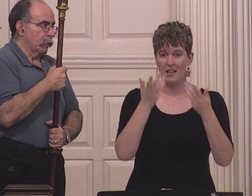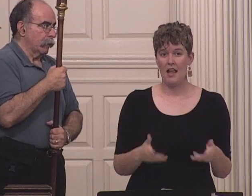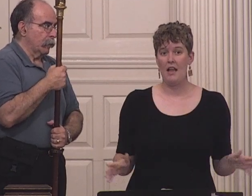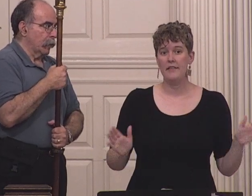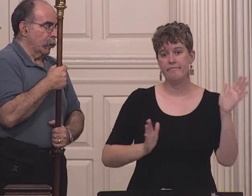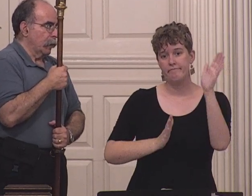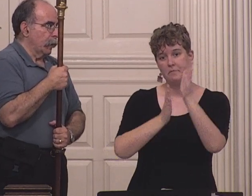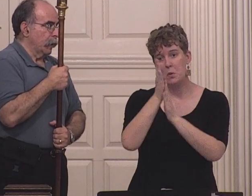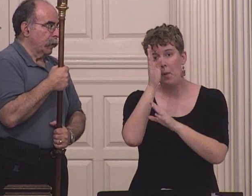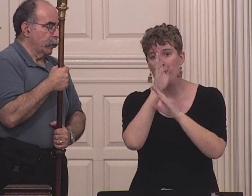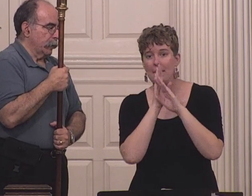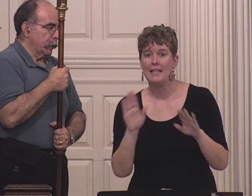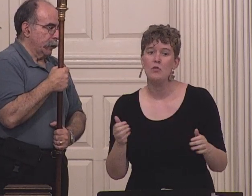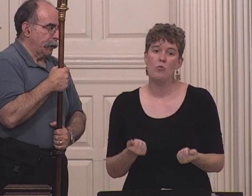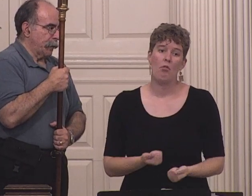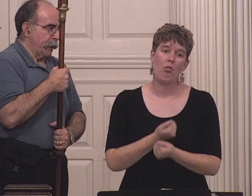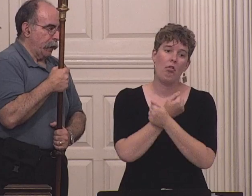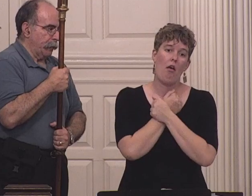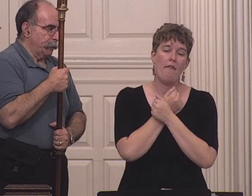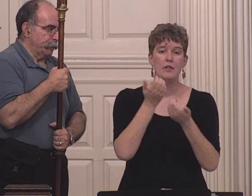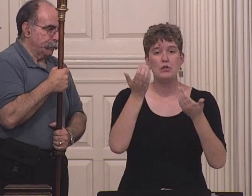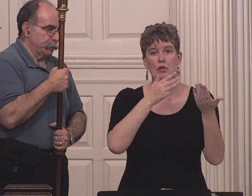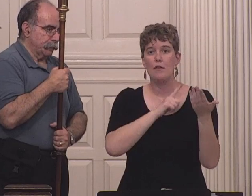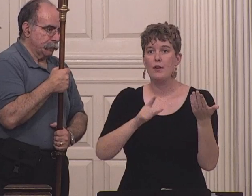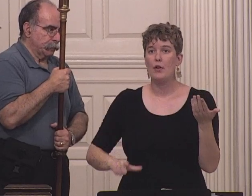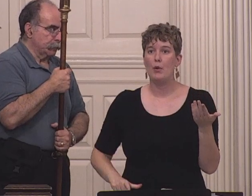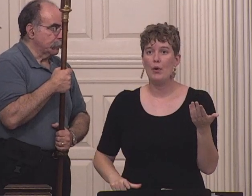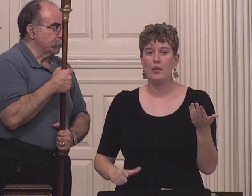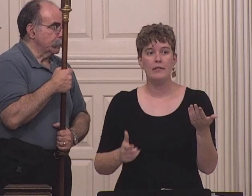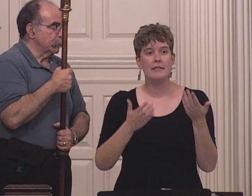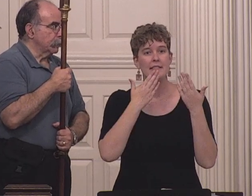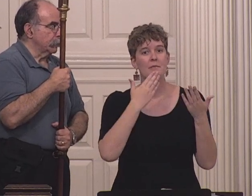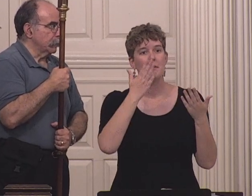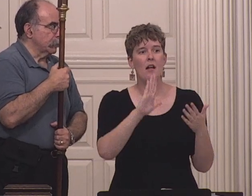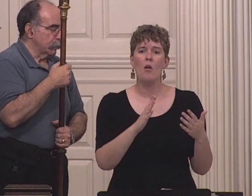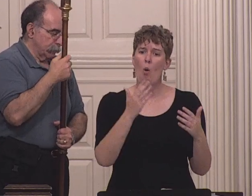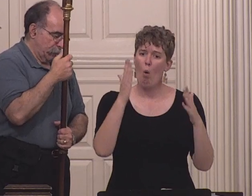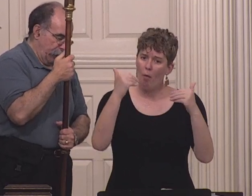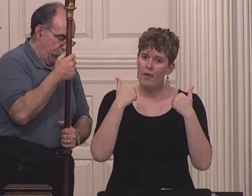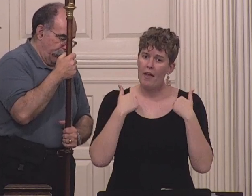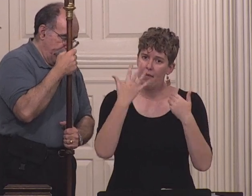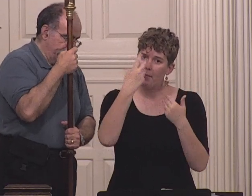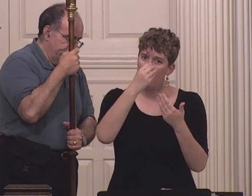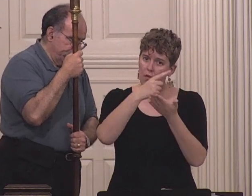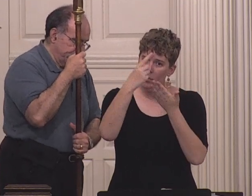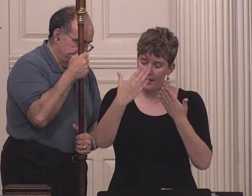peace to love and serve the Lord. Thanks be to God. Wish you a beautiful weekend.